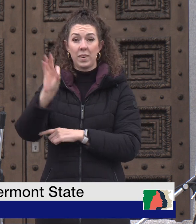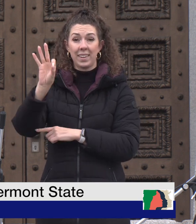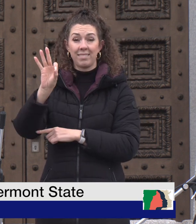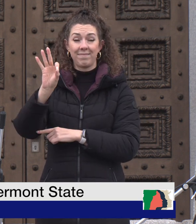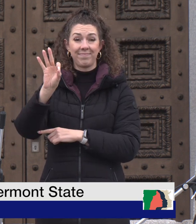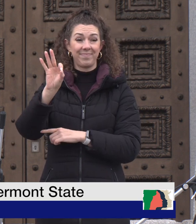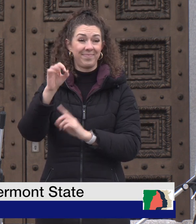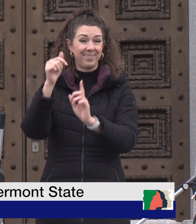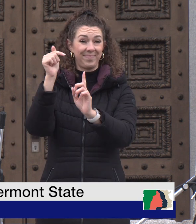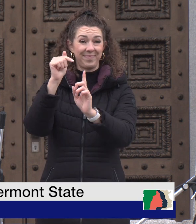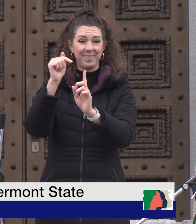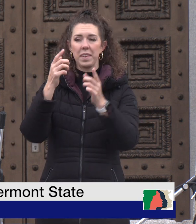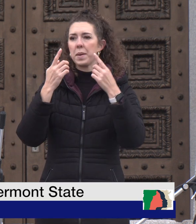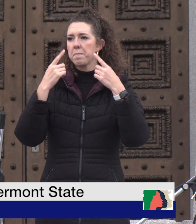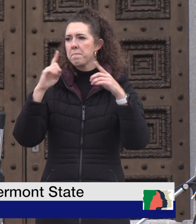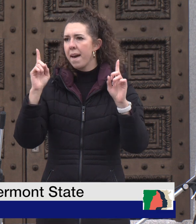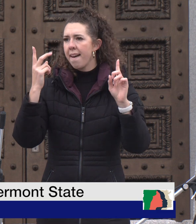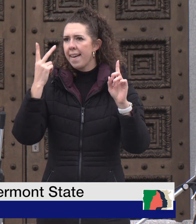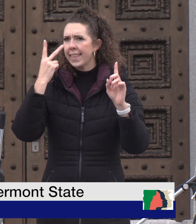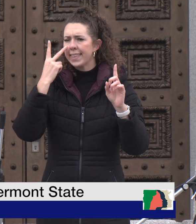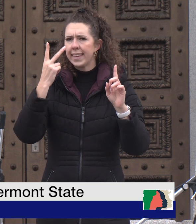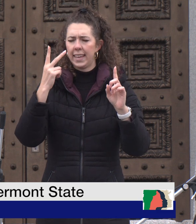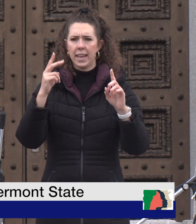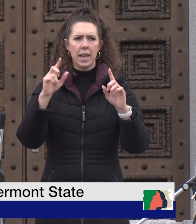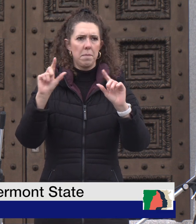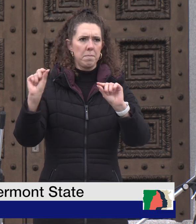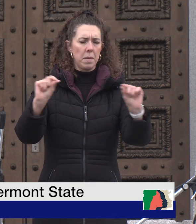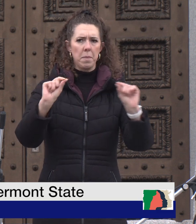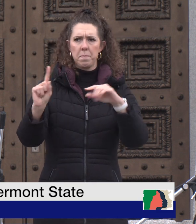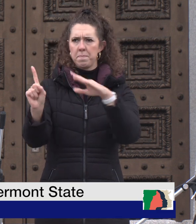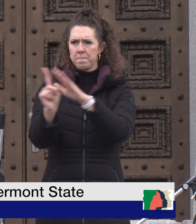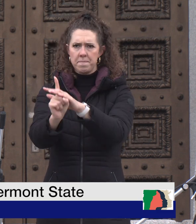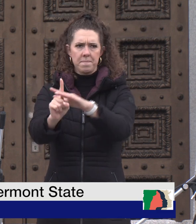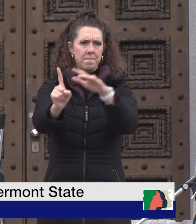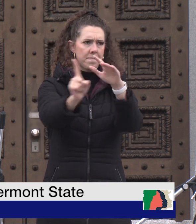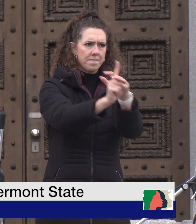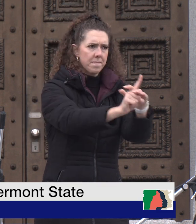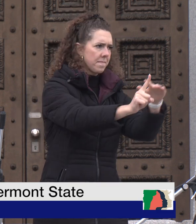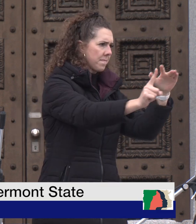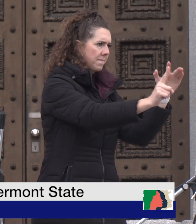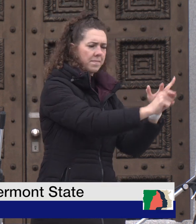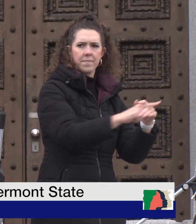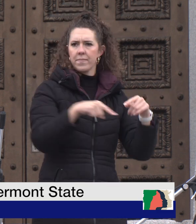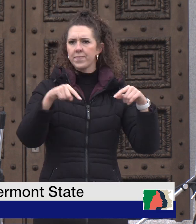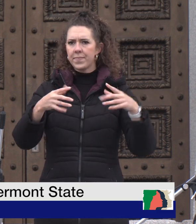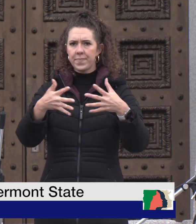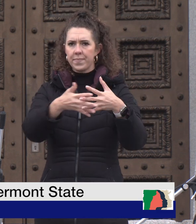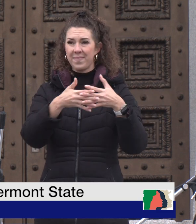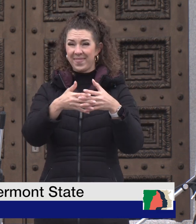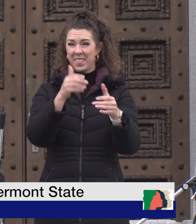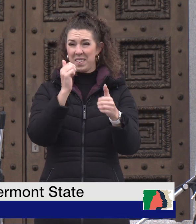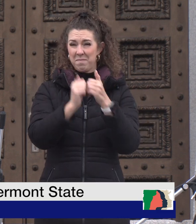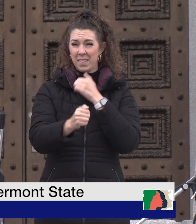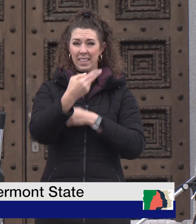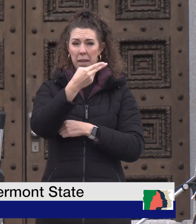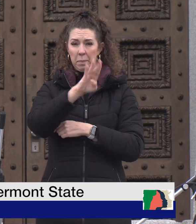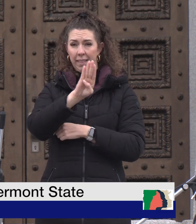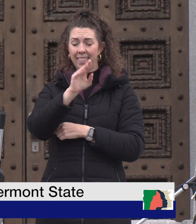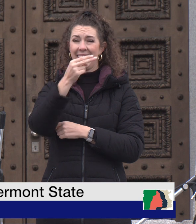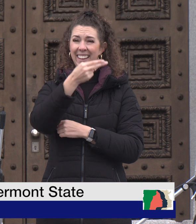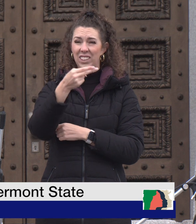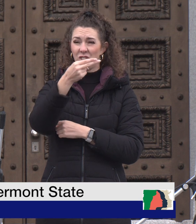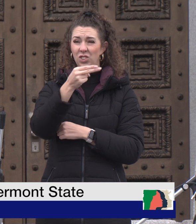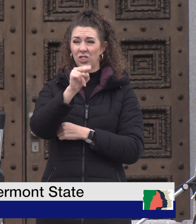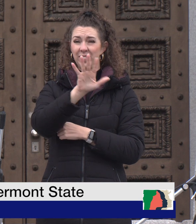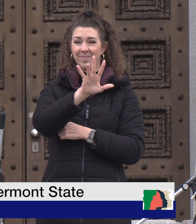2009, beginning to see what was on the national highlight, with the passage of House Bill